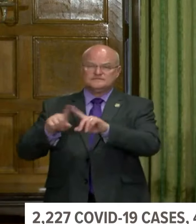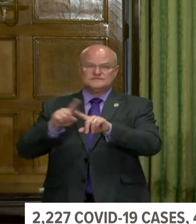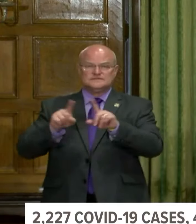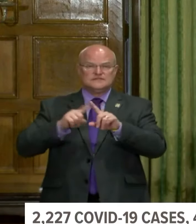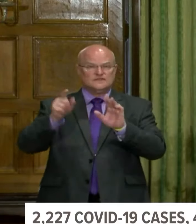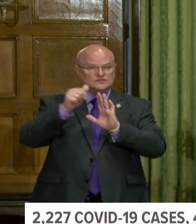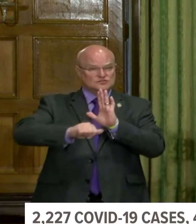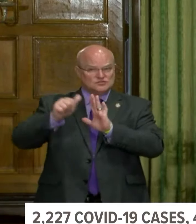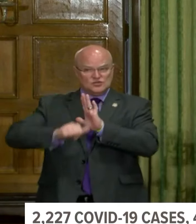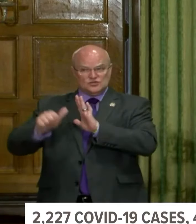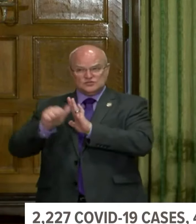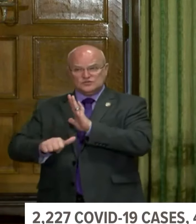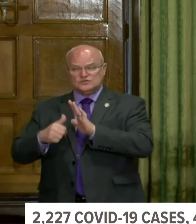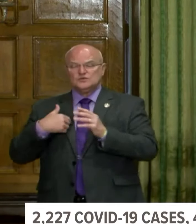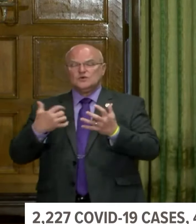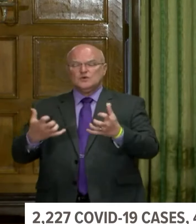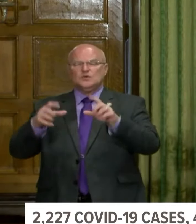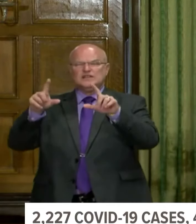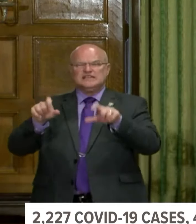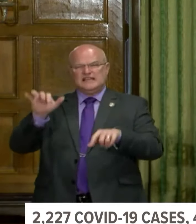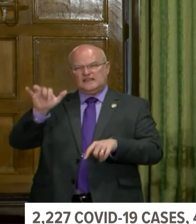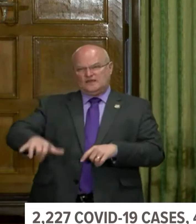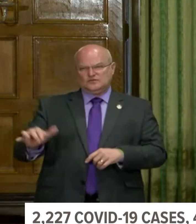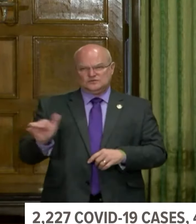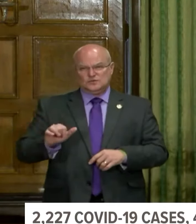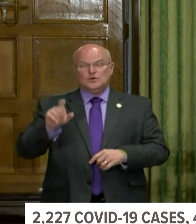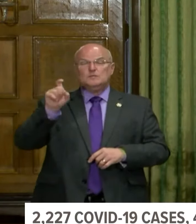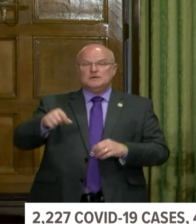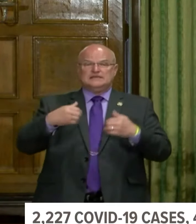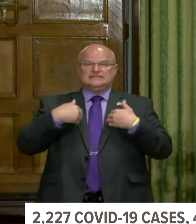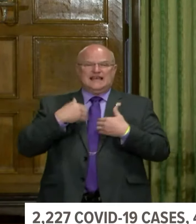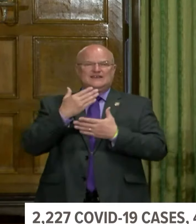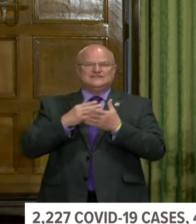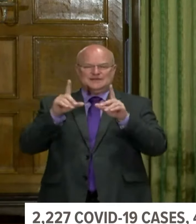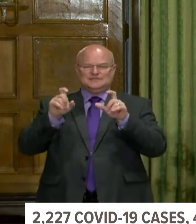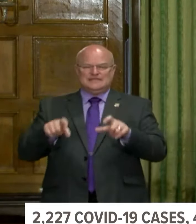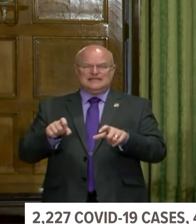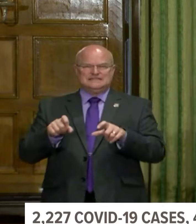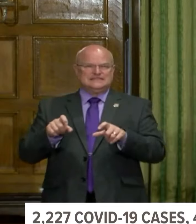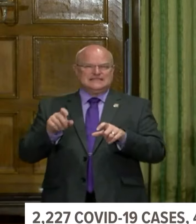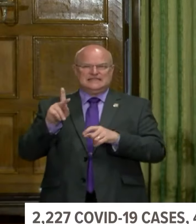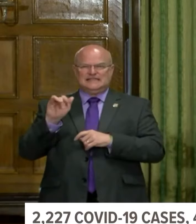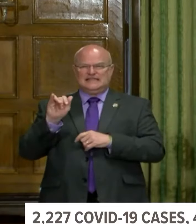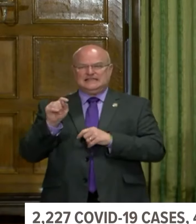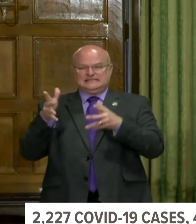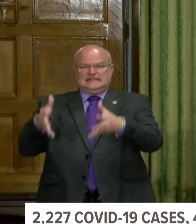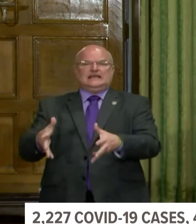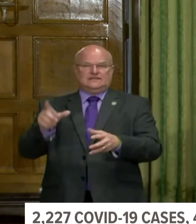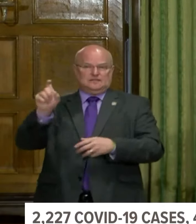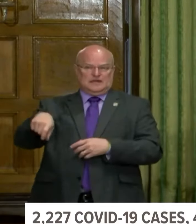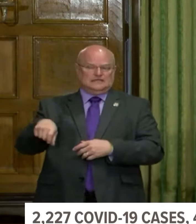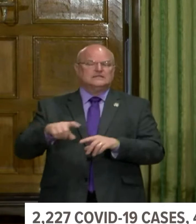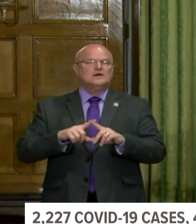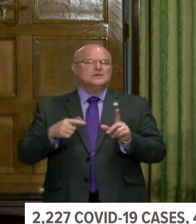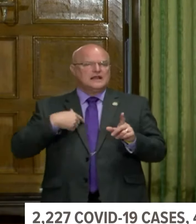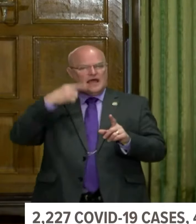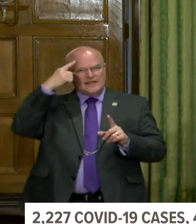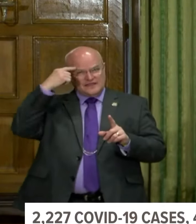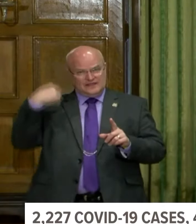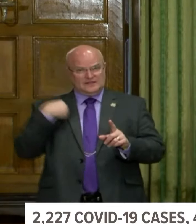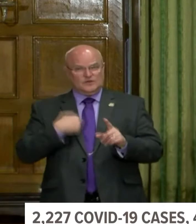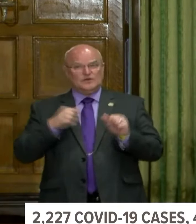different procedures, we want to test some of those. We have to have some inventory of testing capacity. But I think we